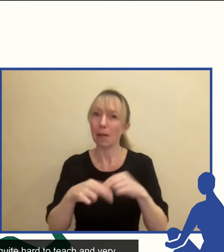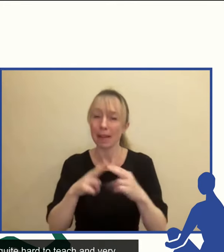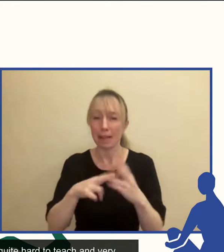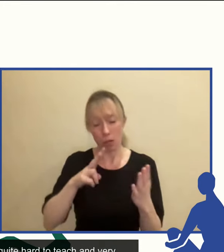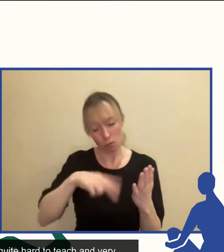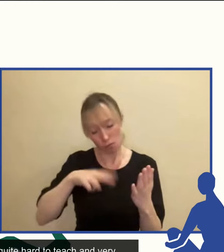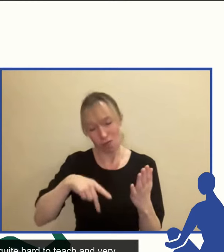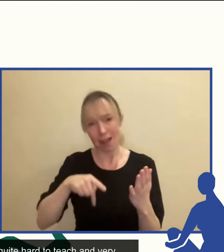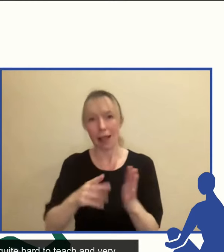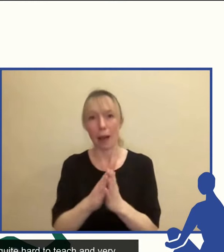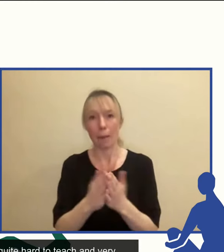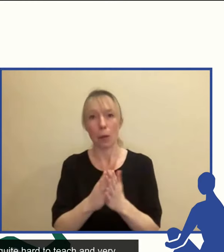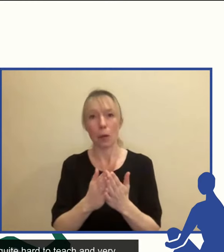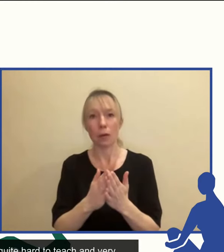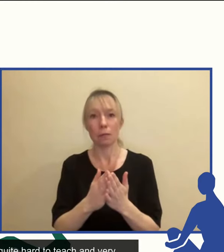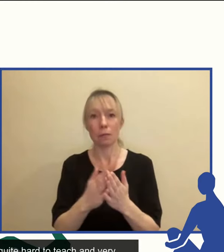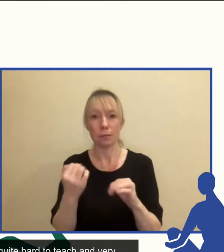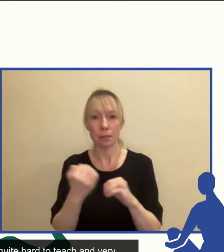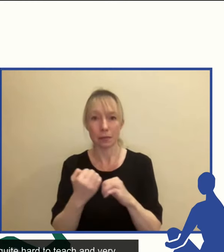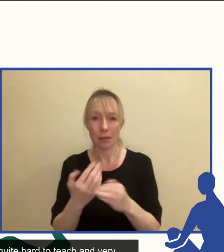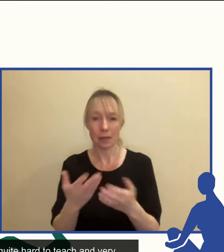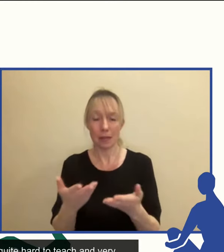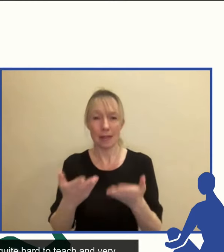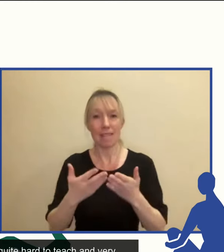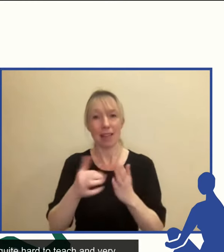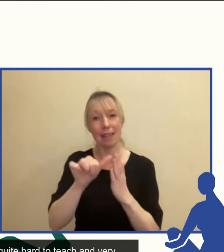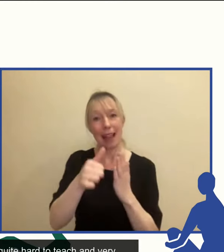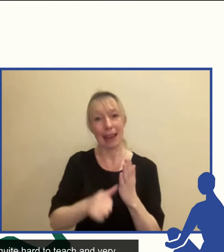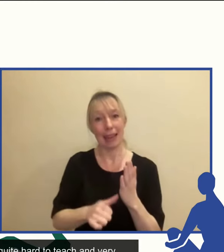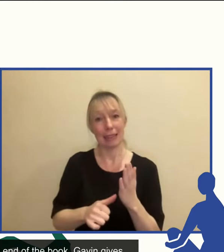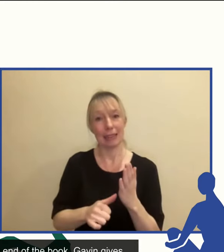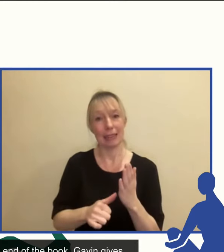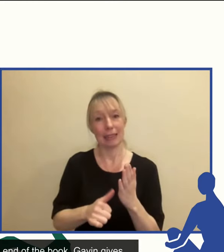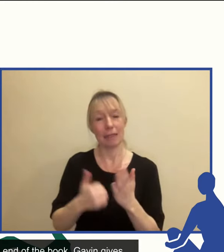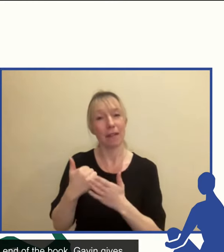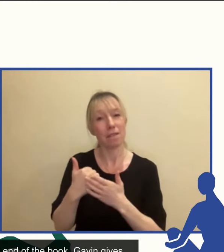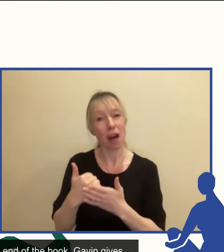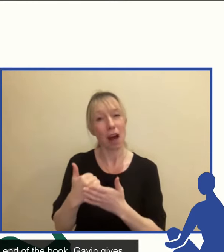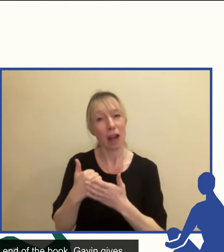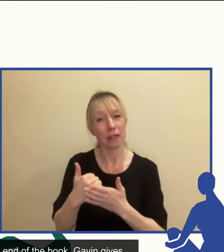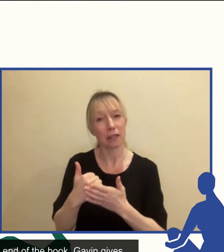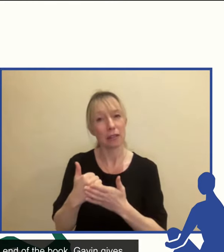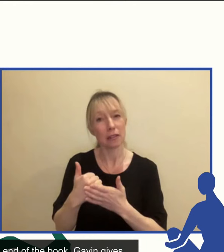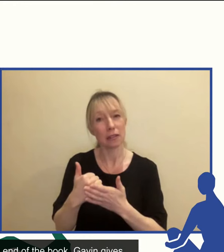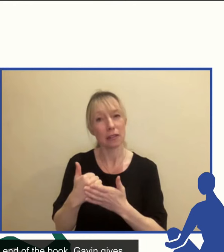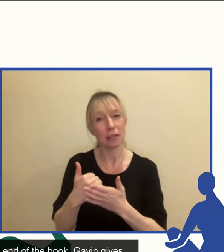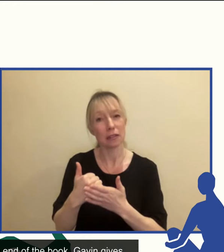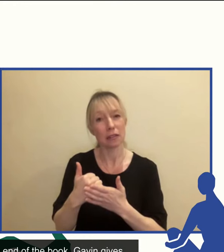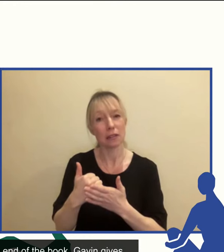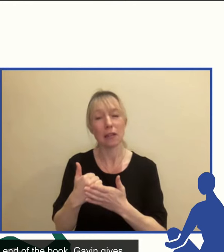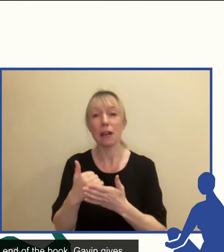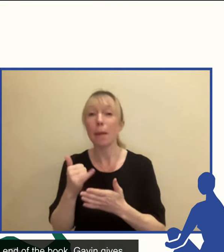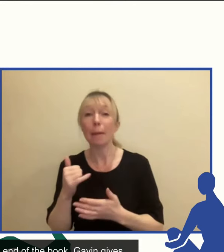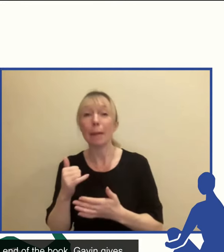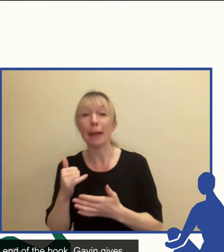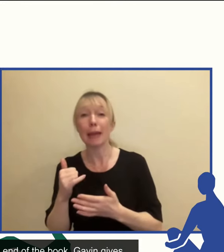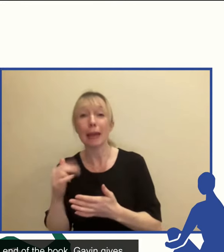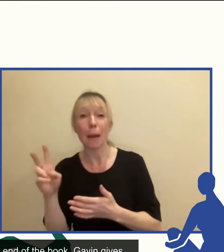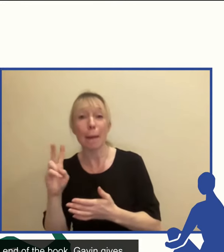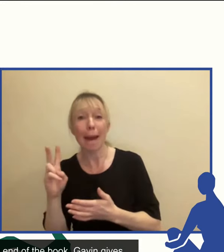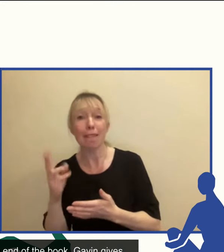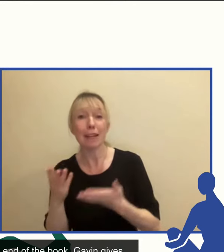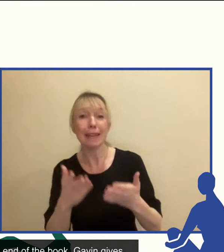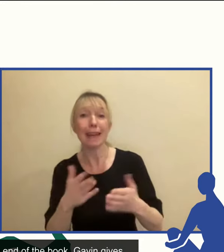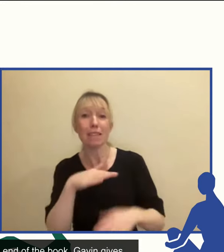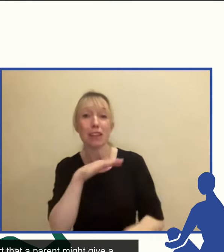book, Gavin gives us a list of sort of advice of the sort that a parent might give a child heading out